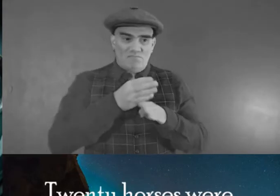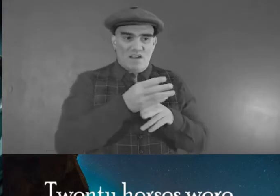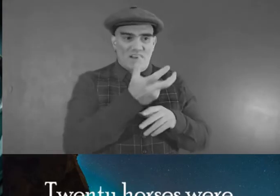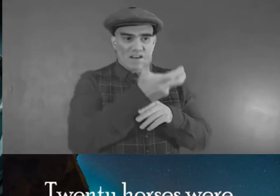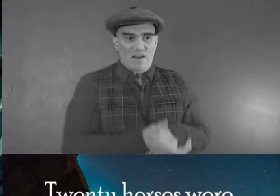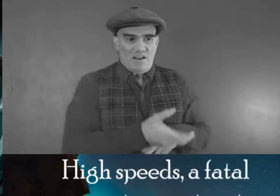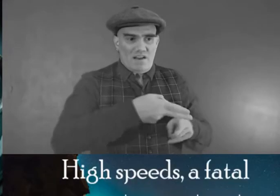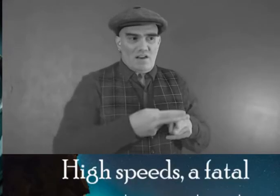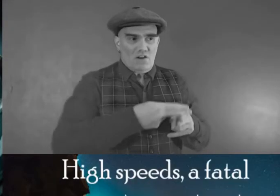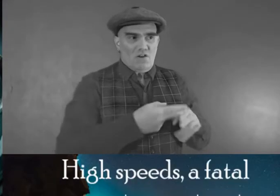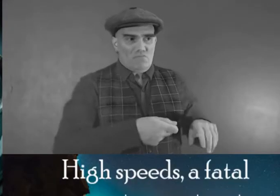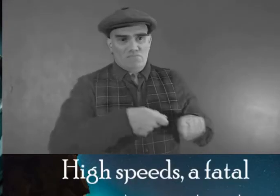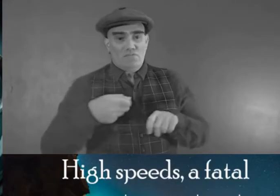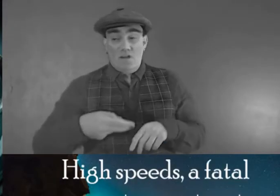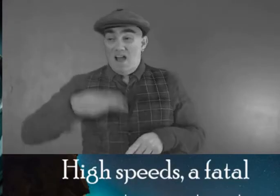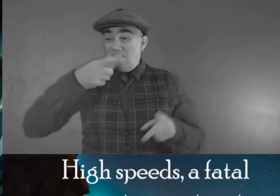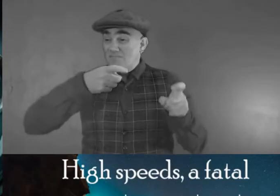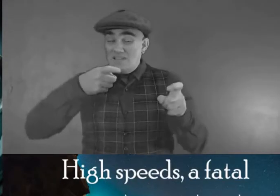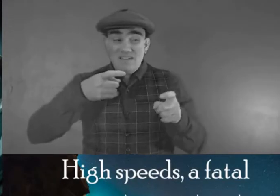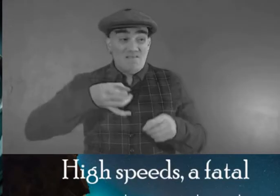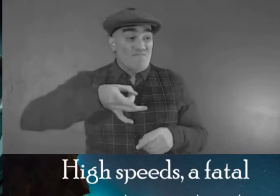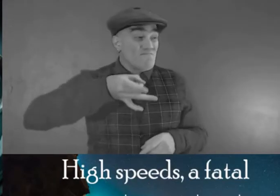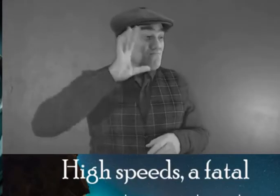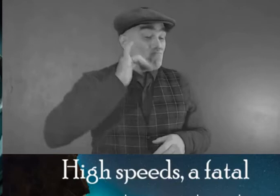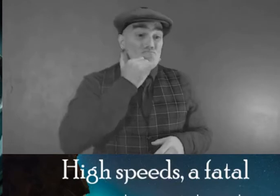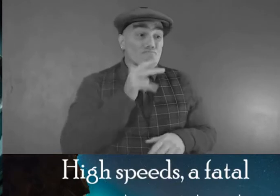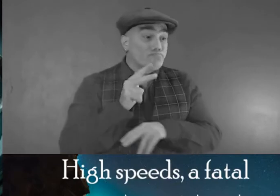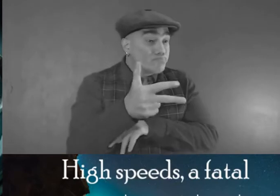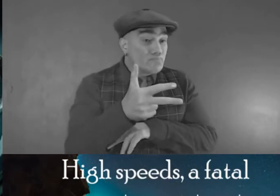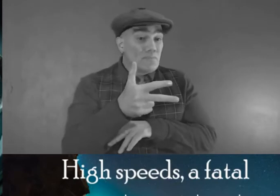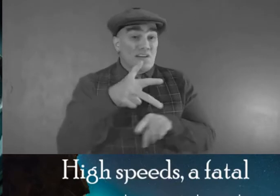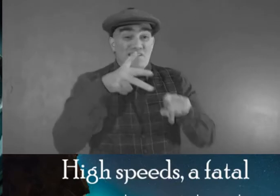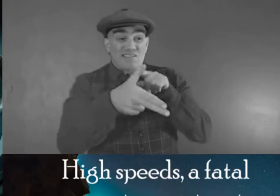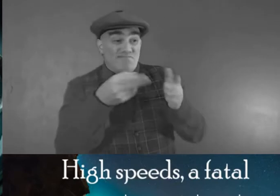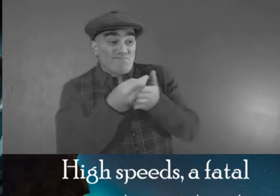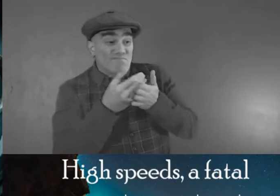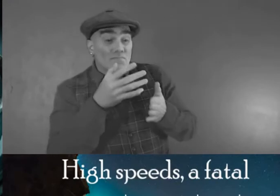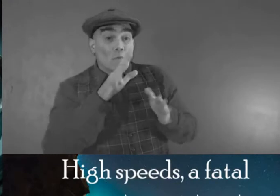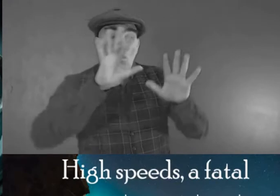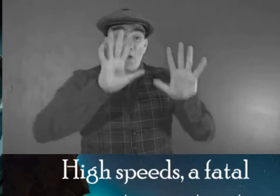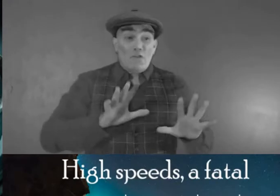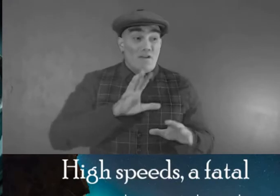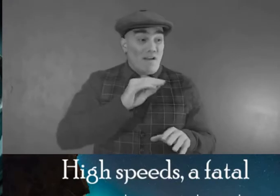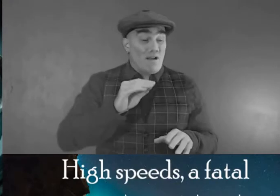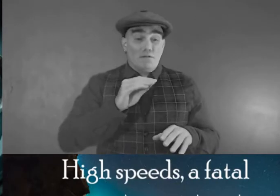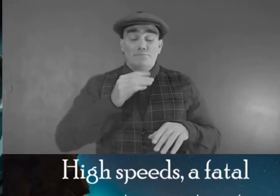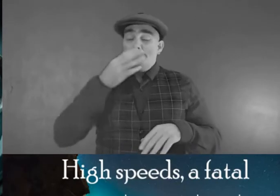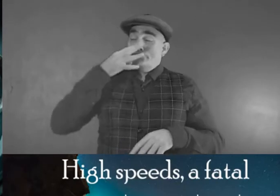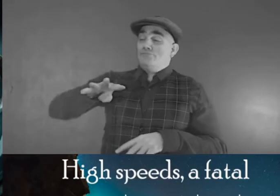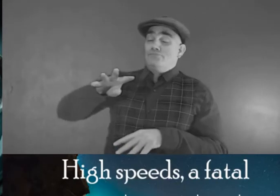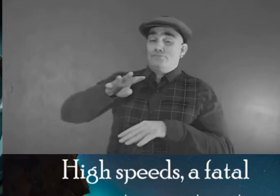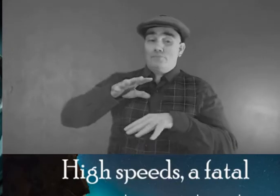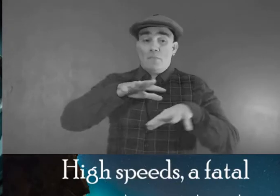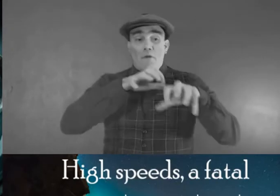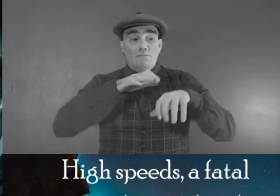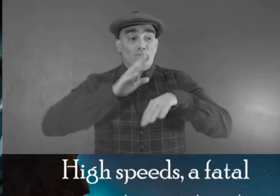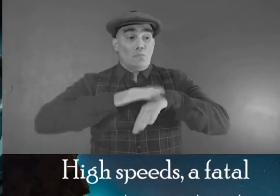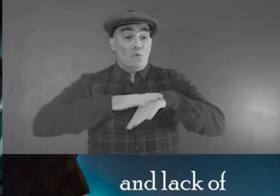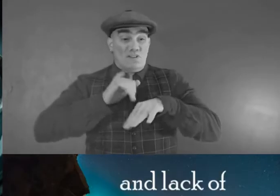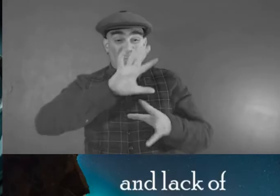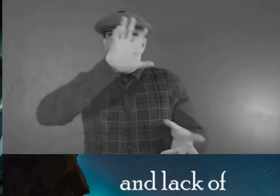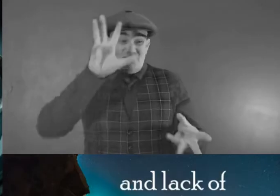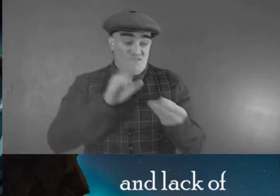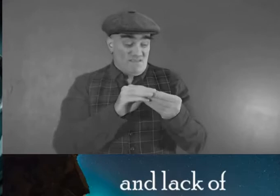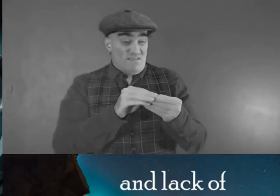anchor. High speeds, a fatal wrong turn, cut costs, weather conditions, a dismissed key